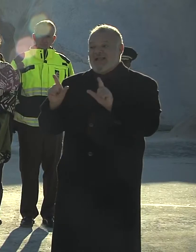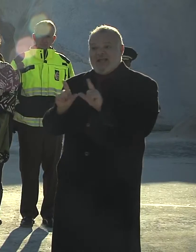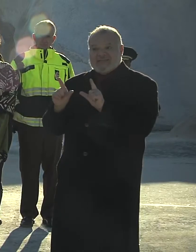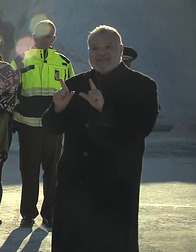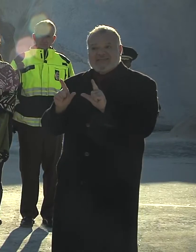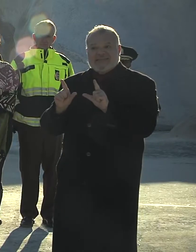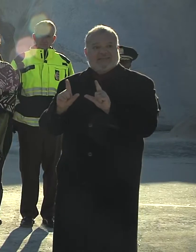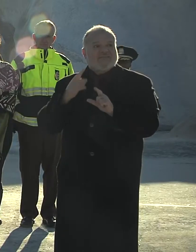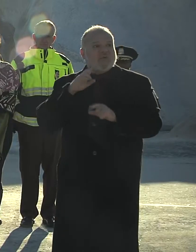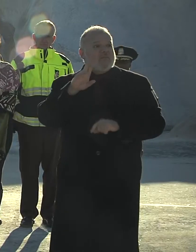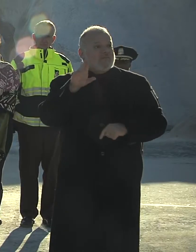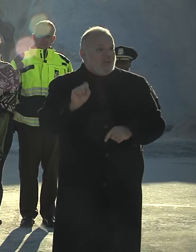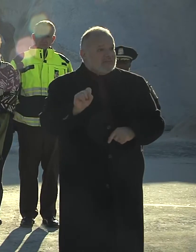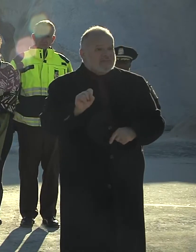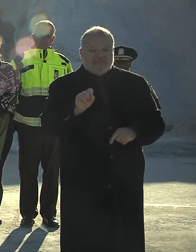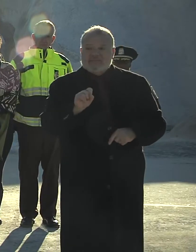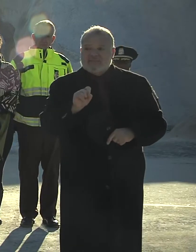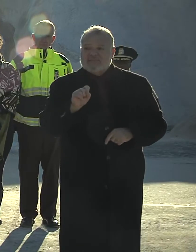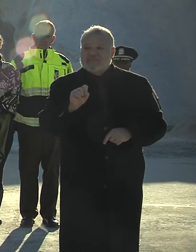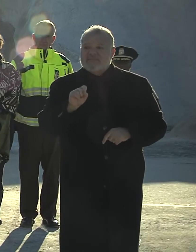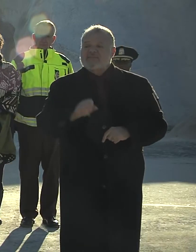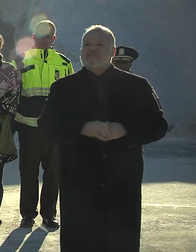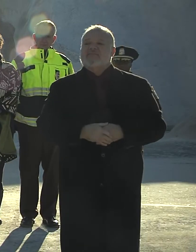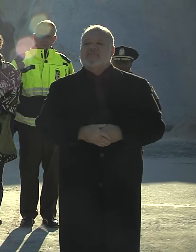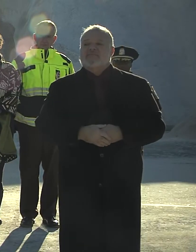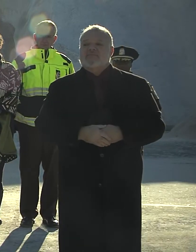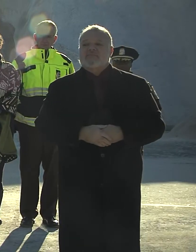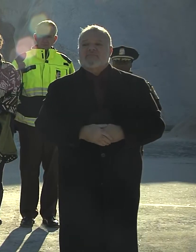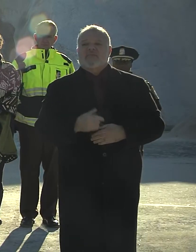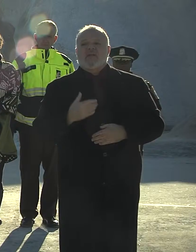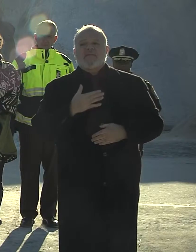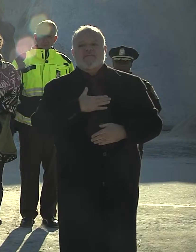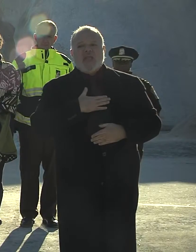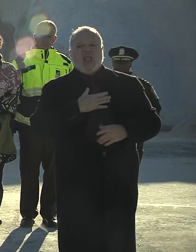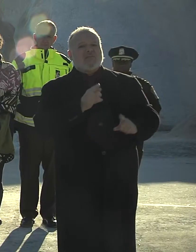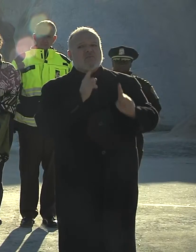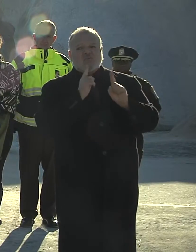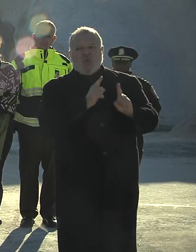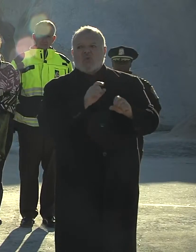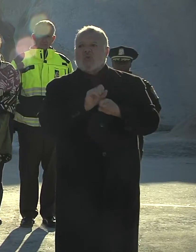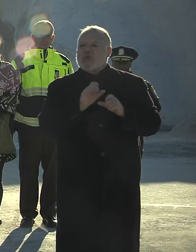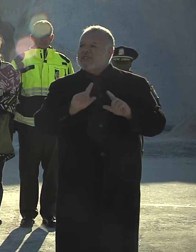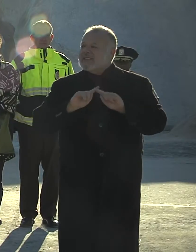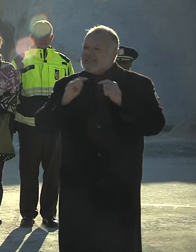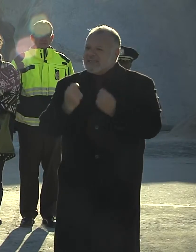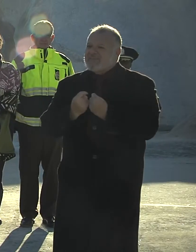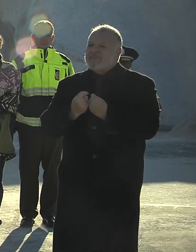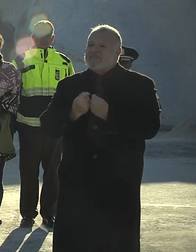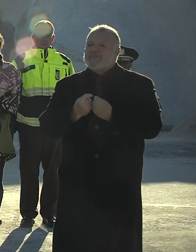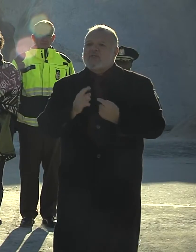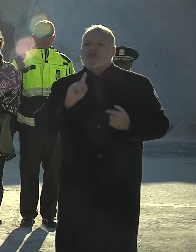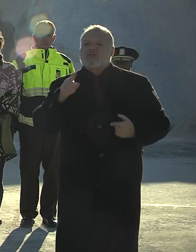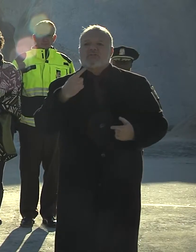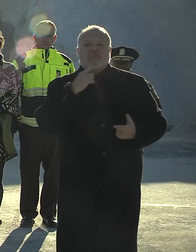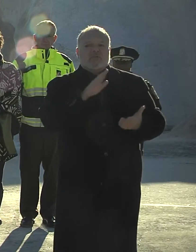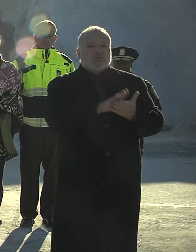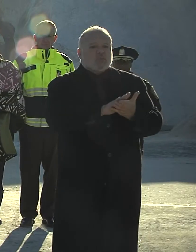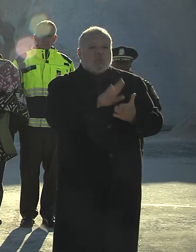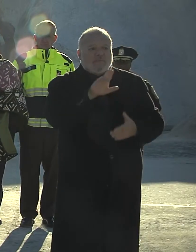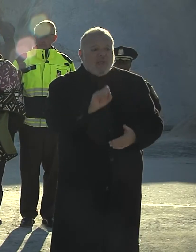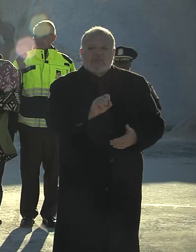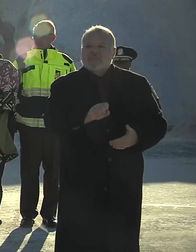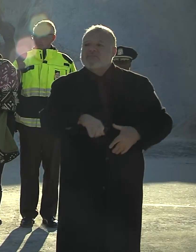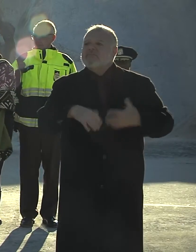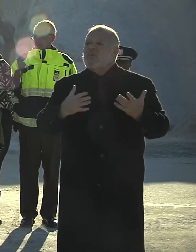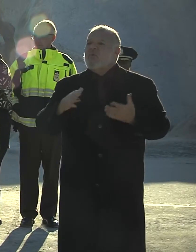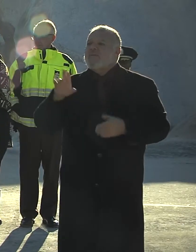goal is to continue working with the team to try to establish that for many other pathways too, not just for school bus drivers. But the need is certainly there. And so we